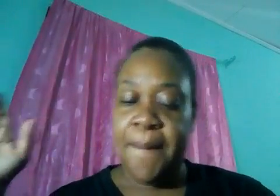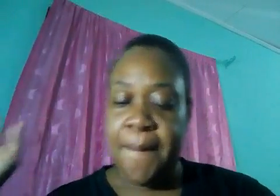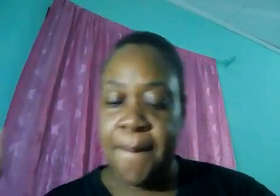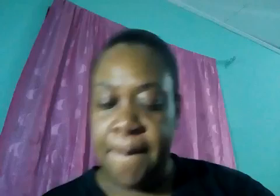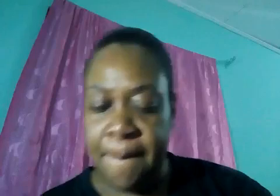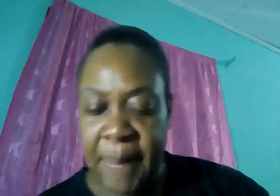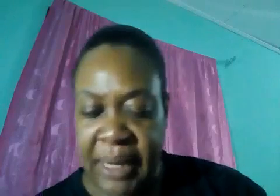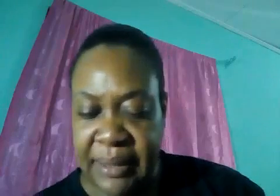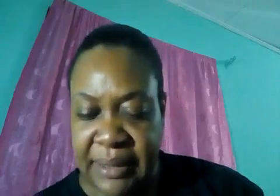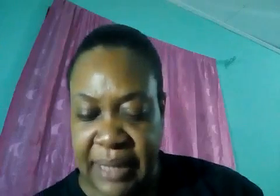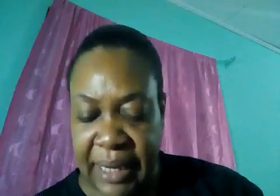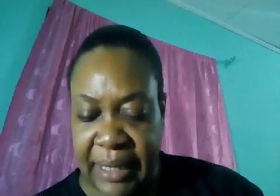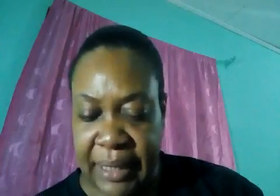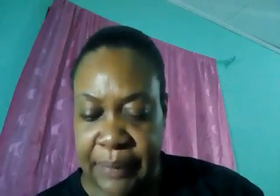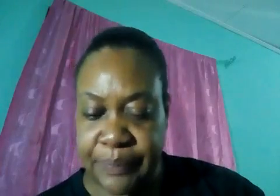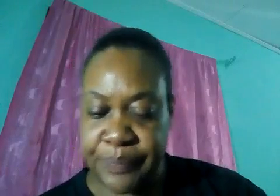mentally,